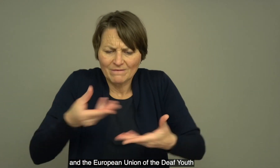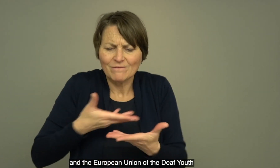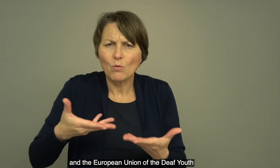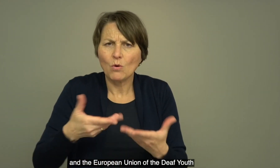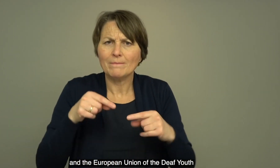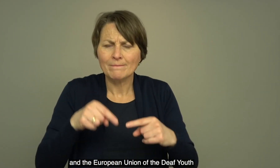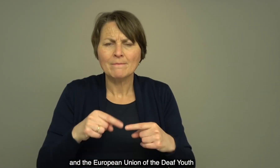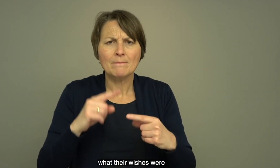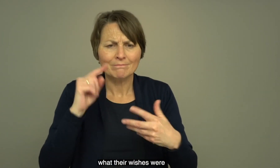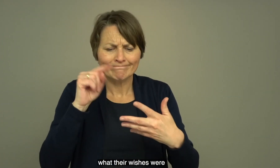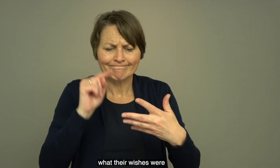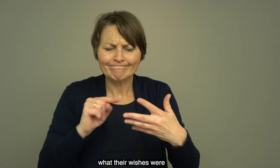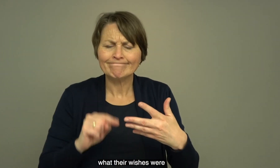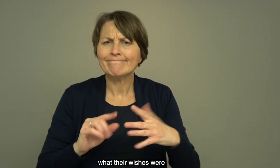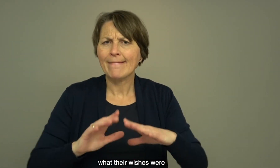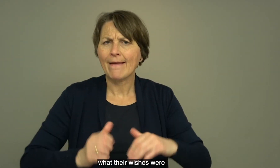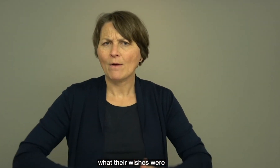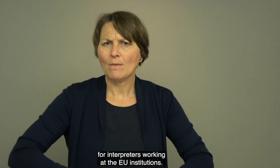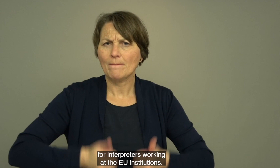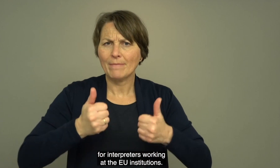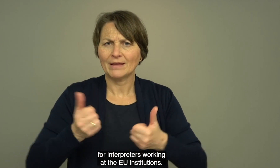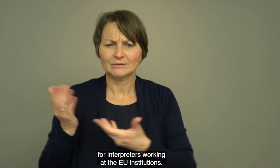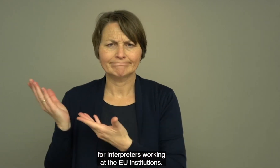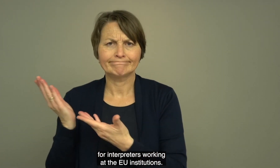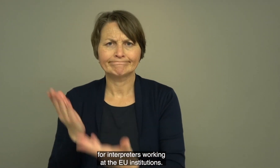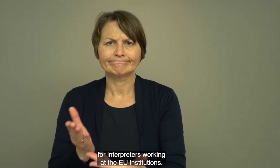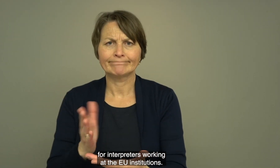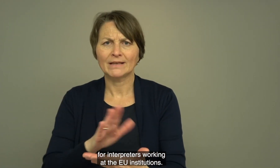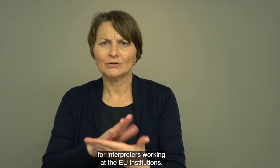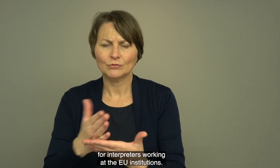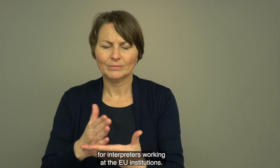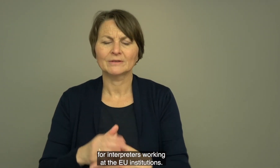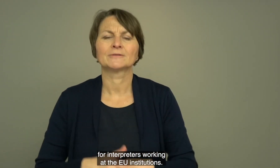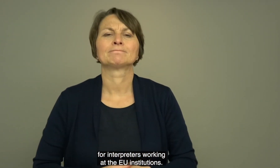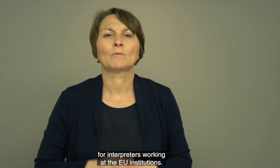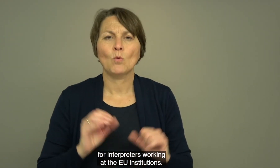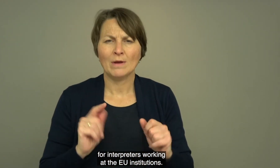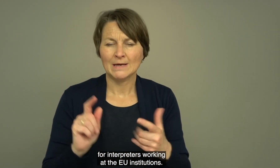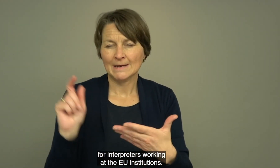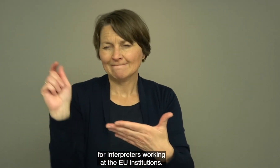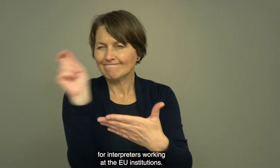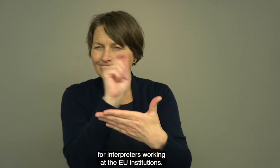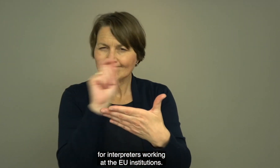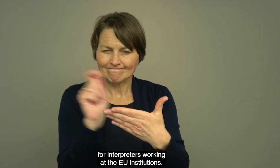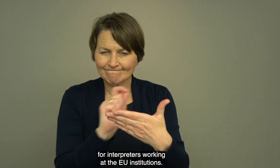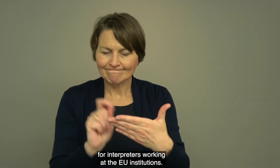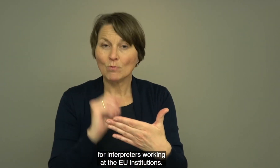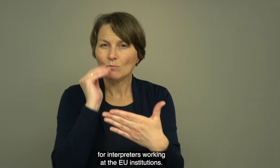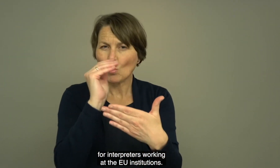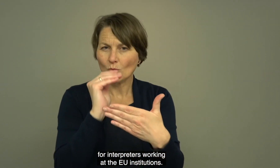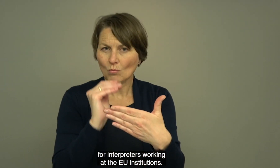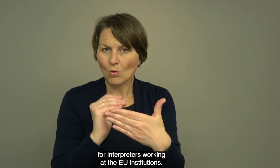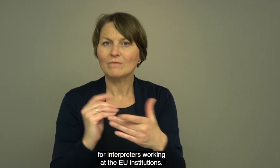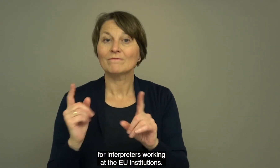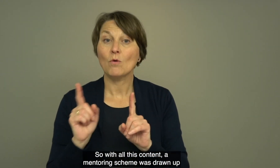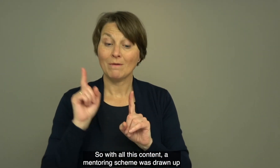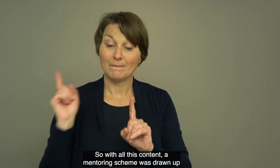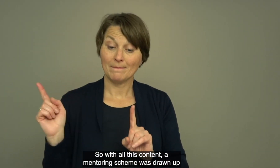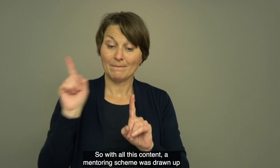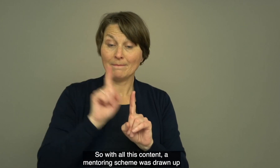Youth what their wishes were for, interpreters working at the EU institutions. So with all